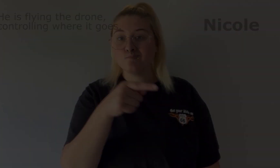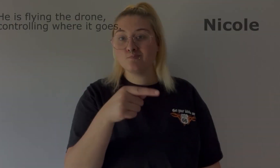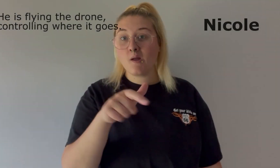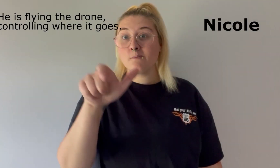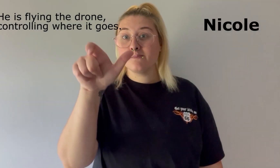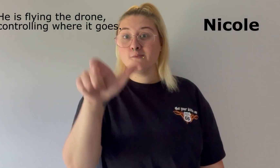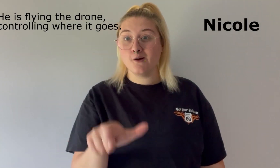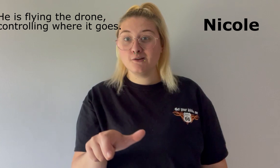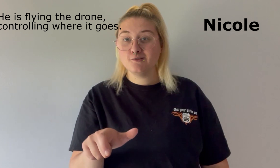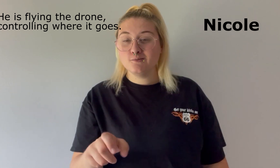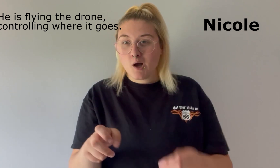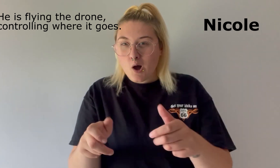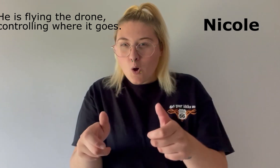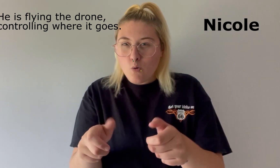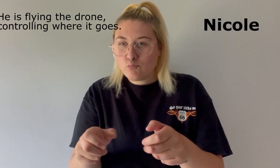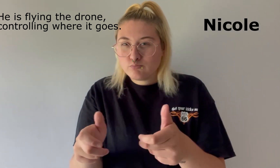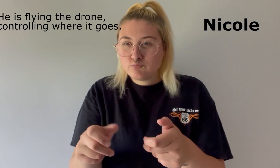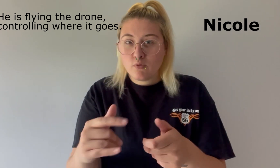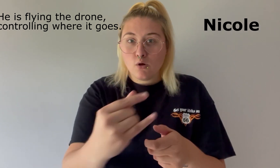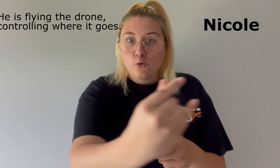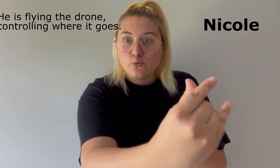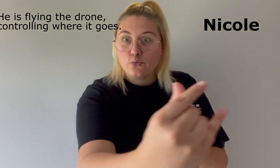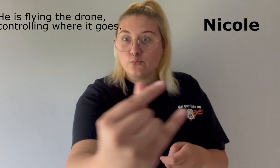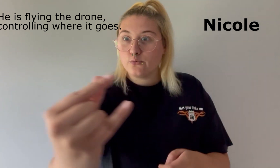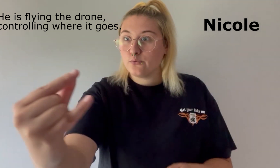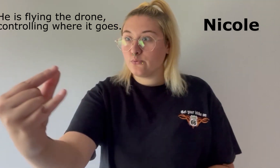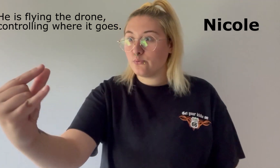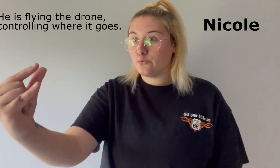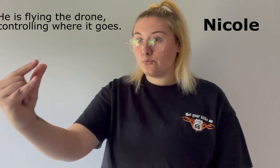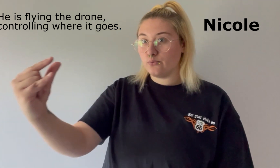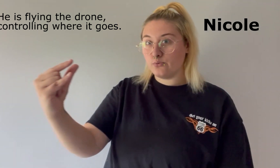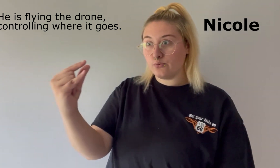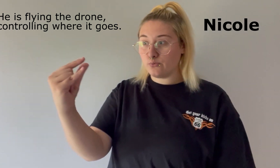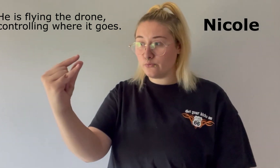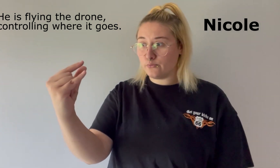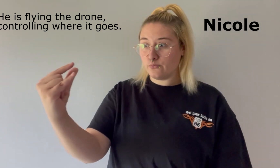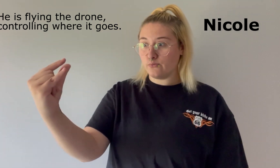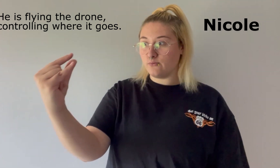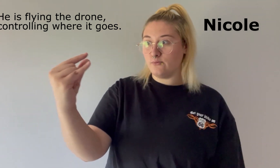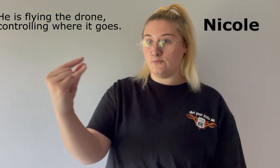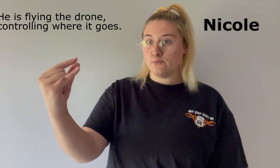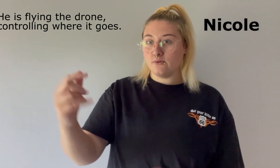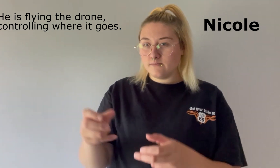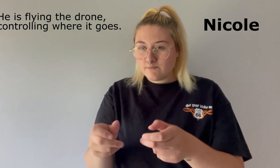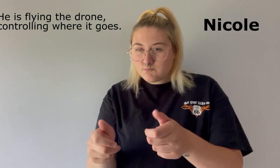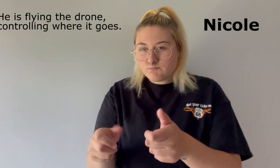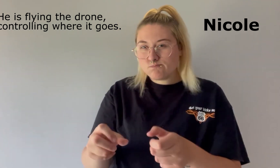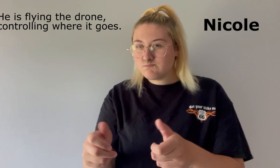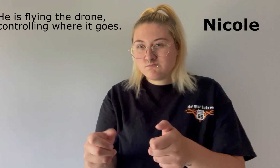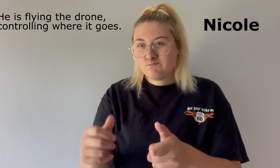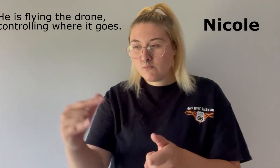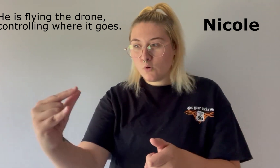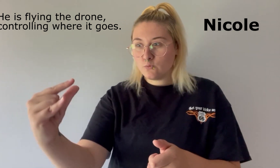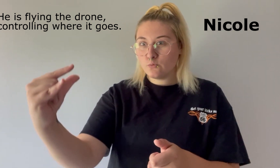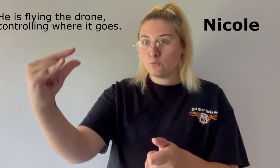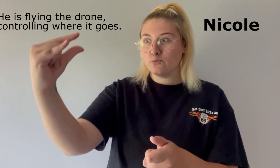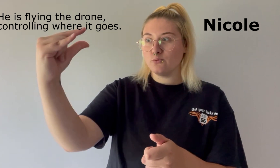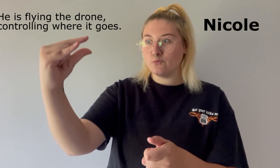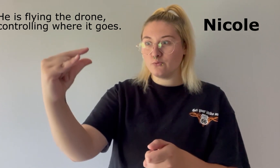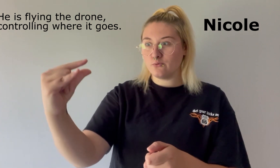Here we see a person using the controls to fly a drone. The drone is able to climb, descend,